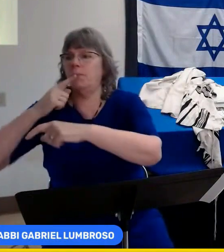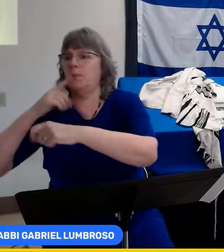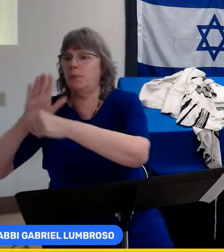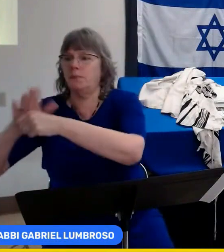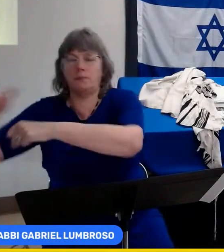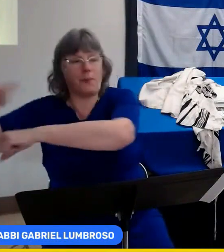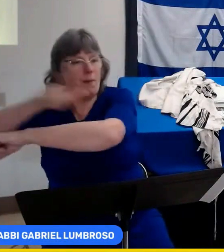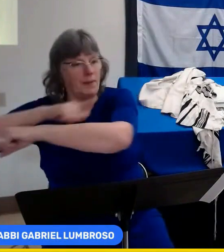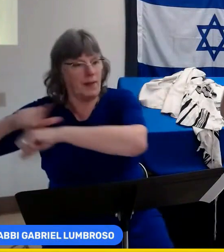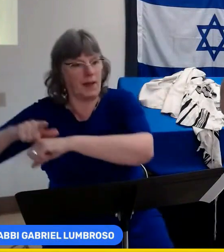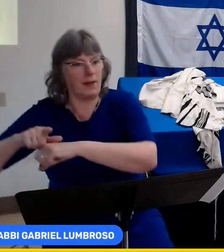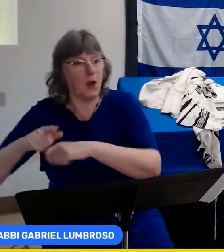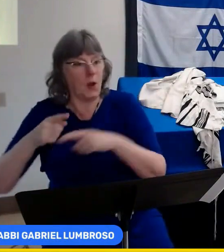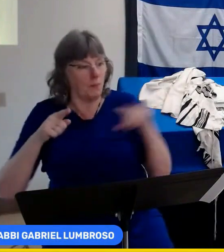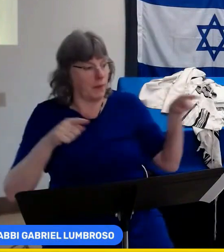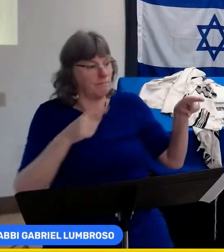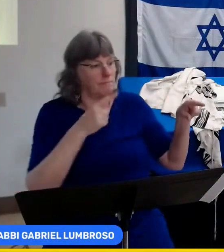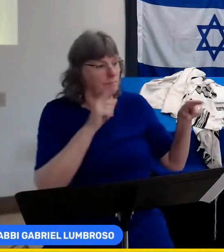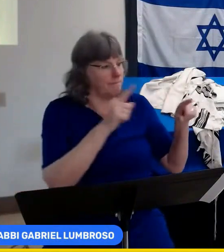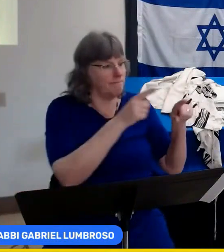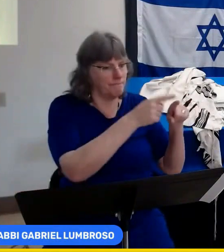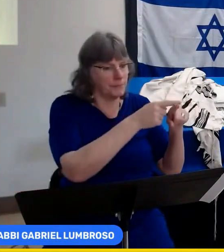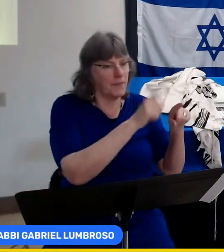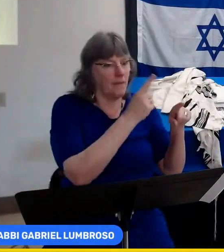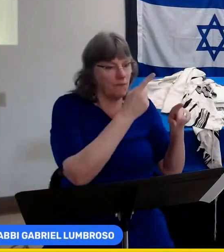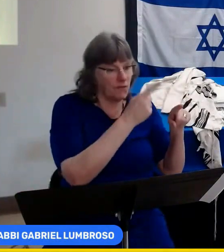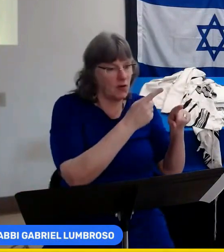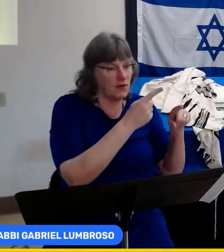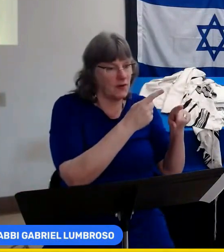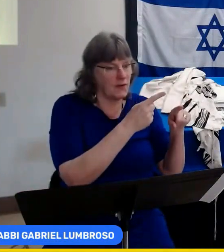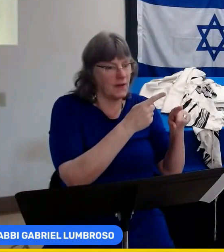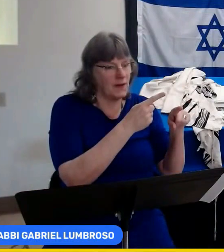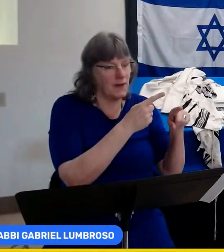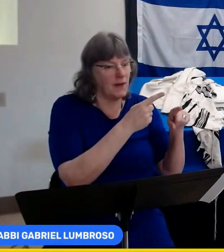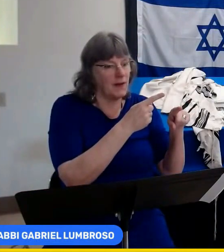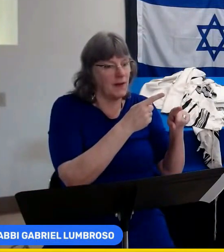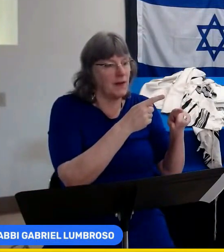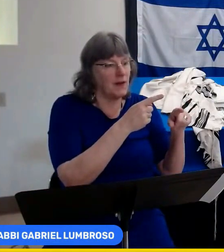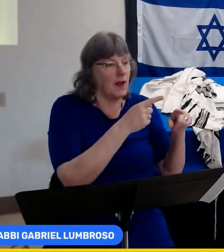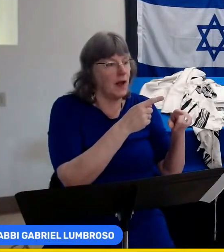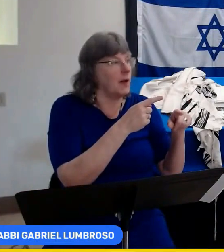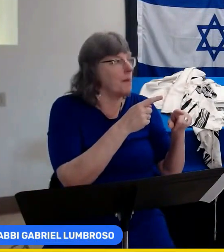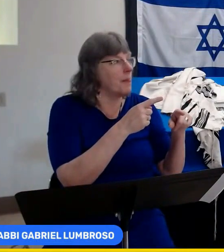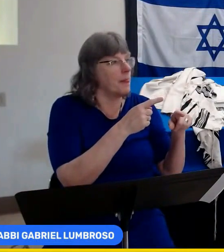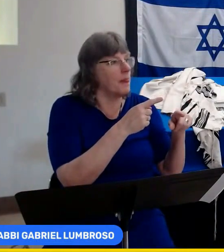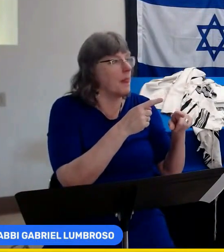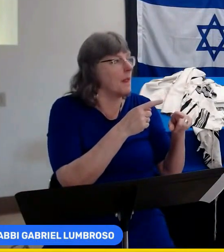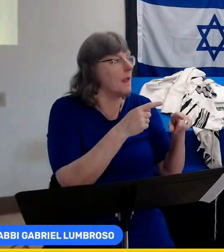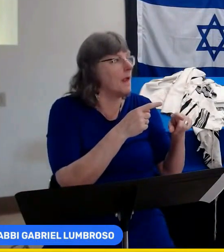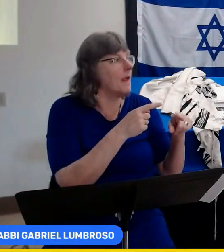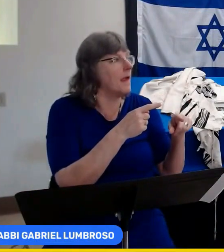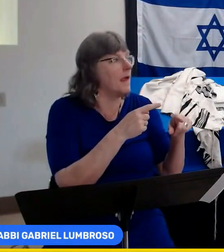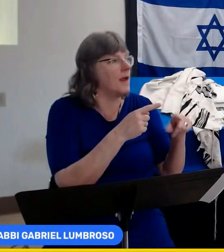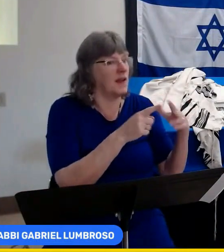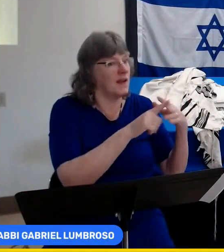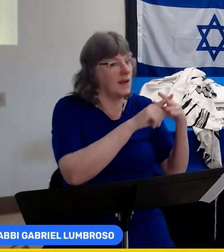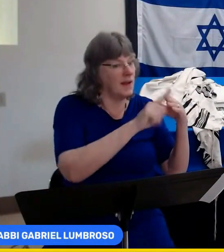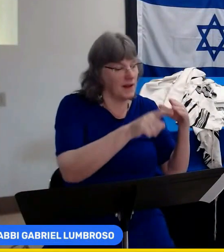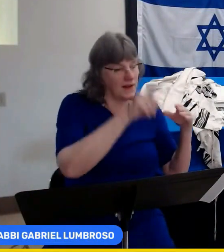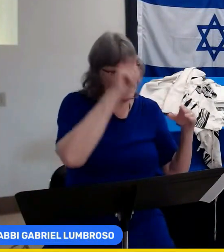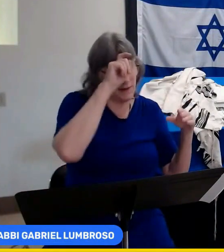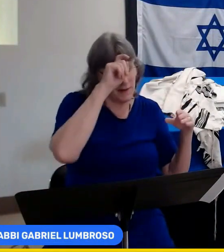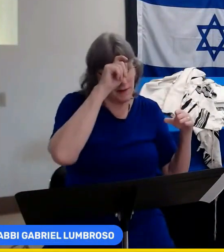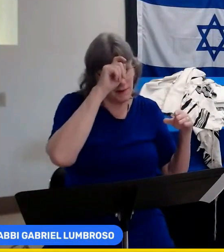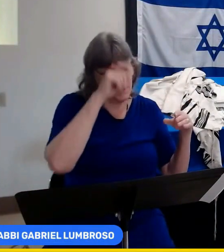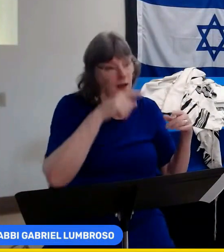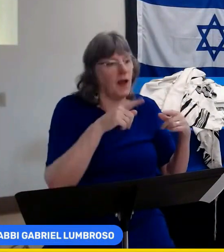But there is a step that requires to go. And if you're somebody who's very organized, you say, I need to go from A